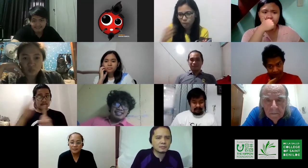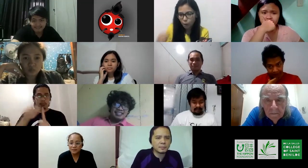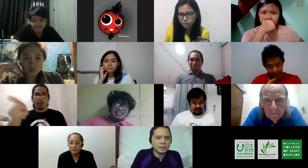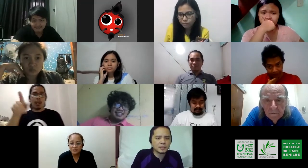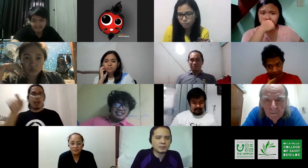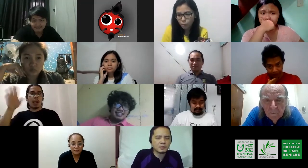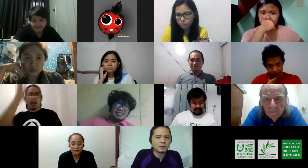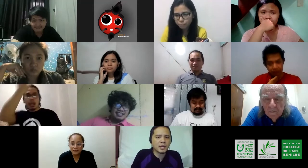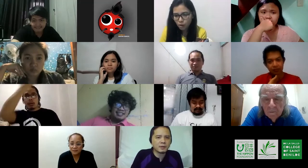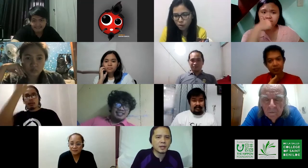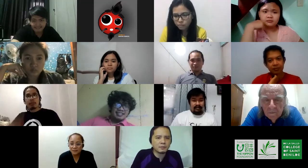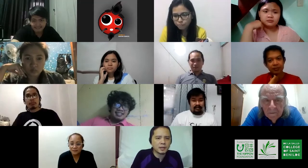saying, oh, right.